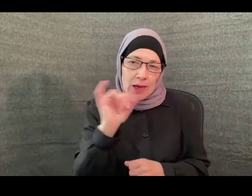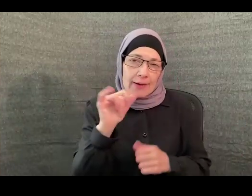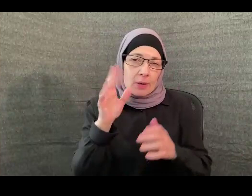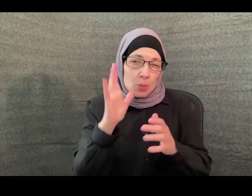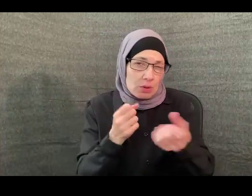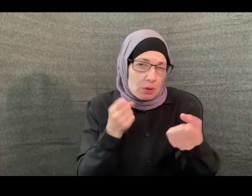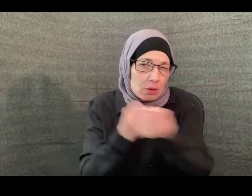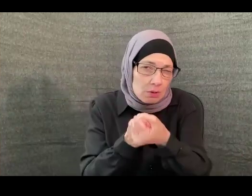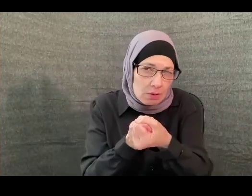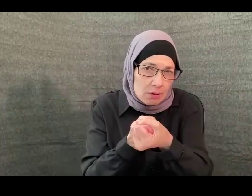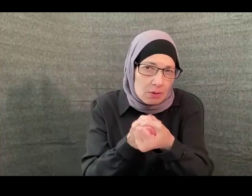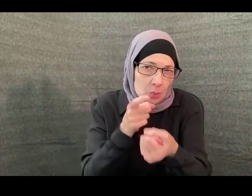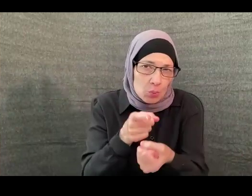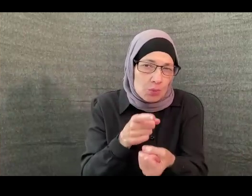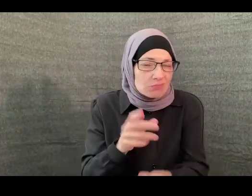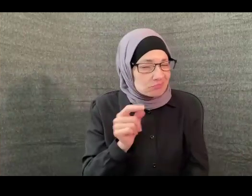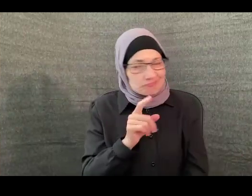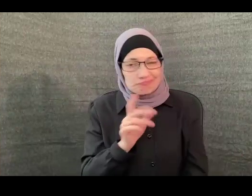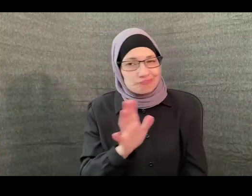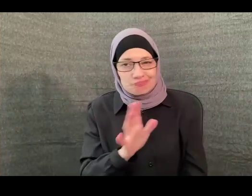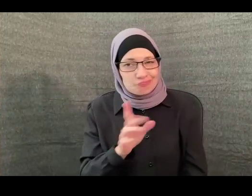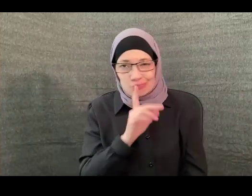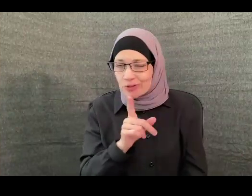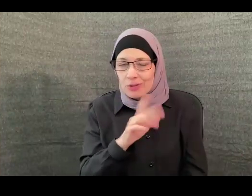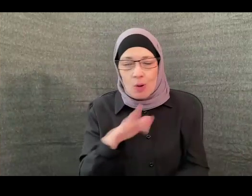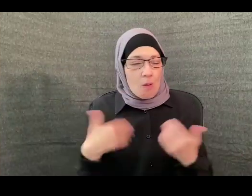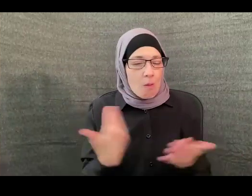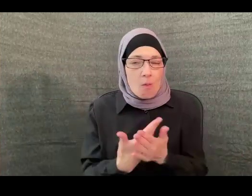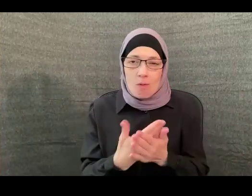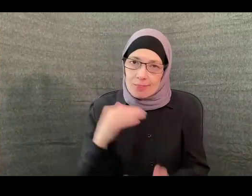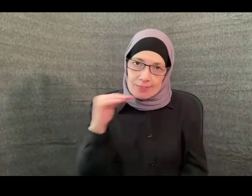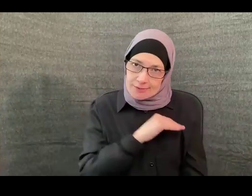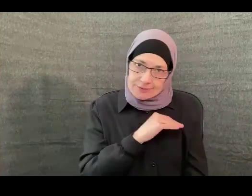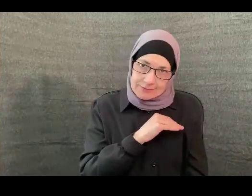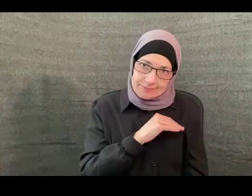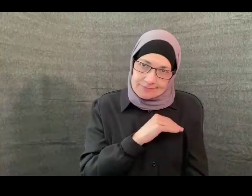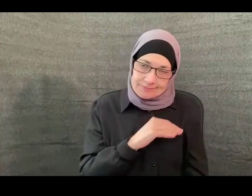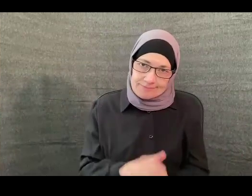but it's all lies